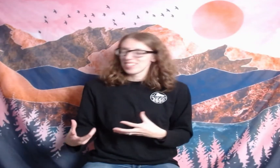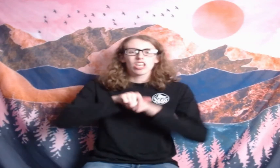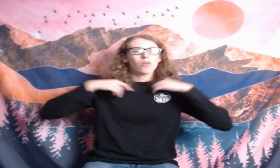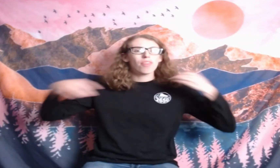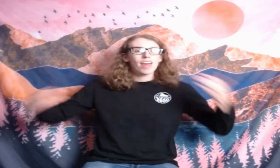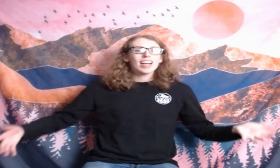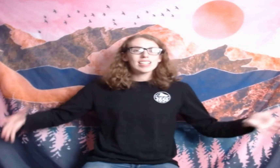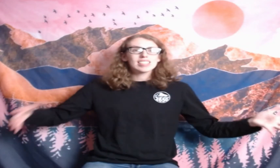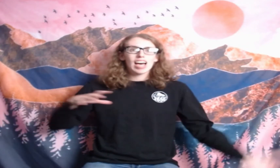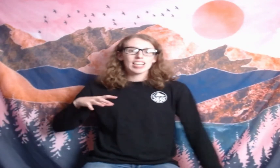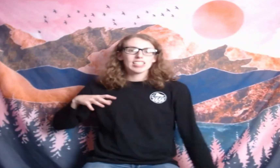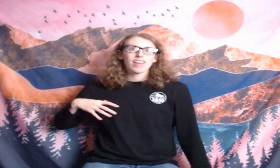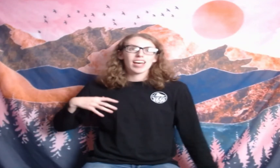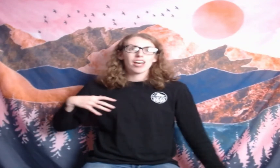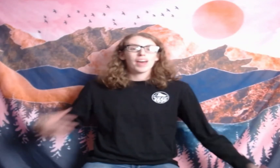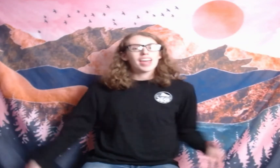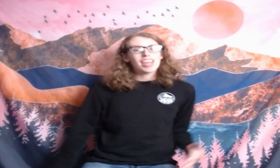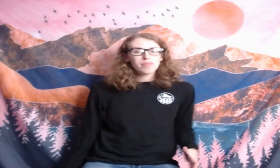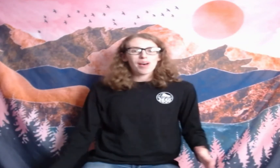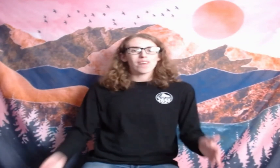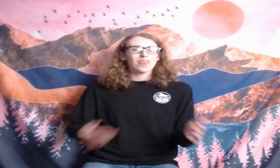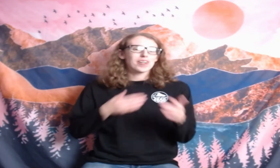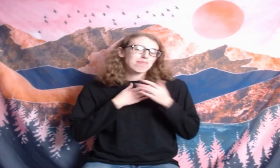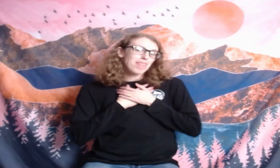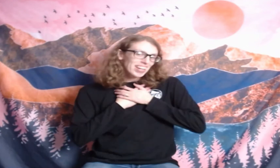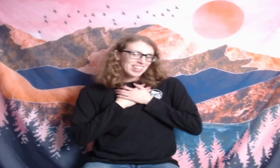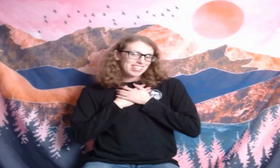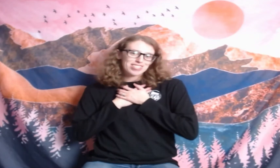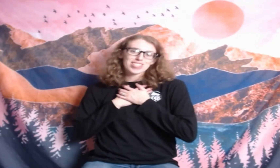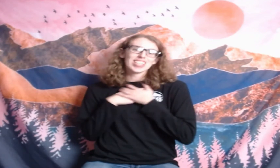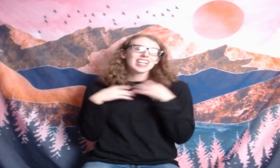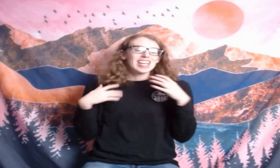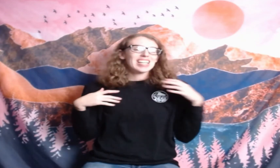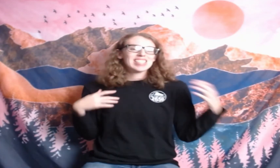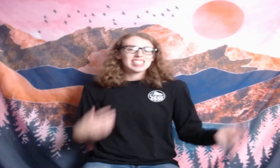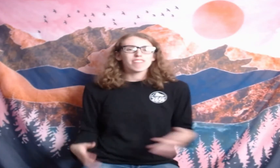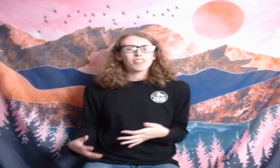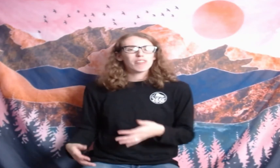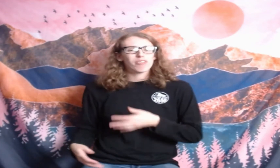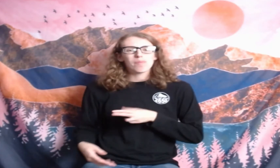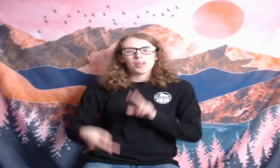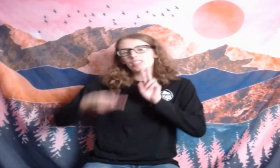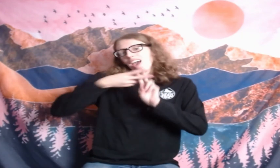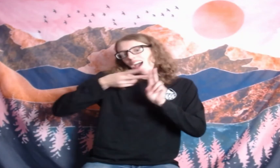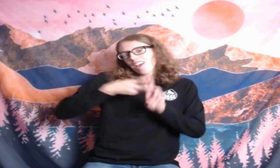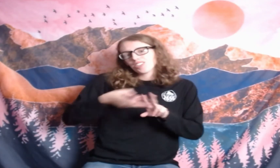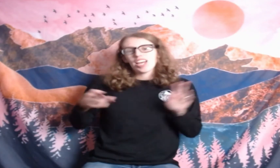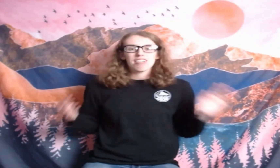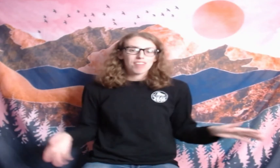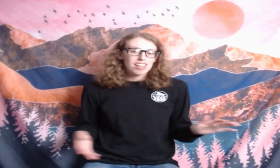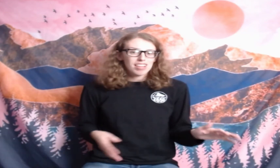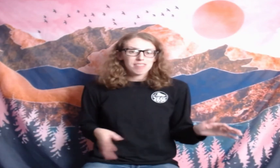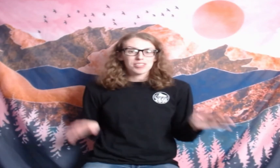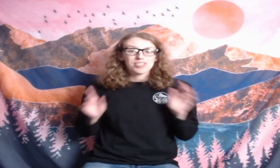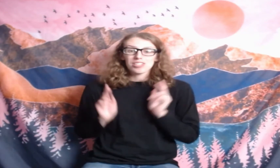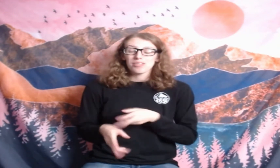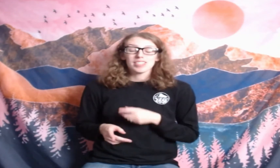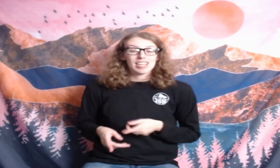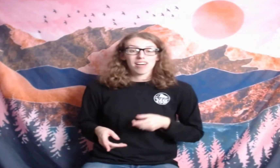So that is kind of how Annabelle, or my Kia Soul, is different from those hashtag van lifers that you see out